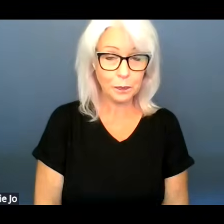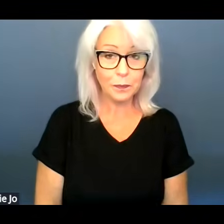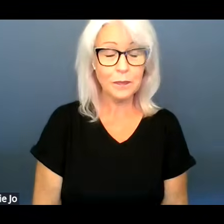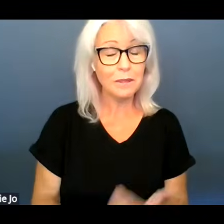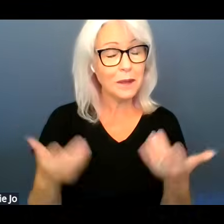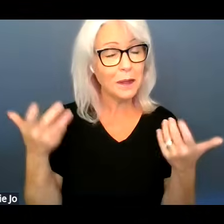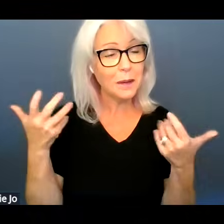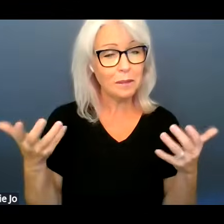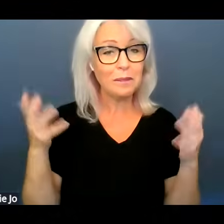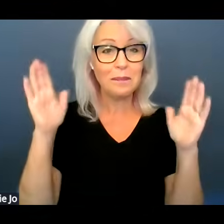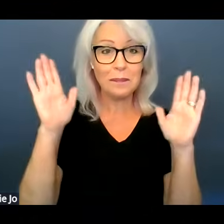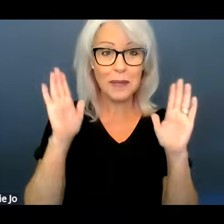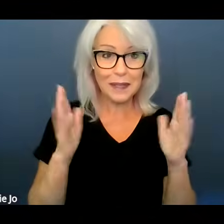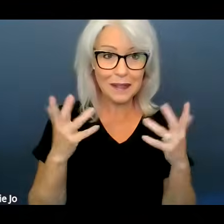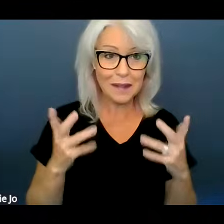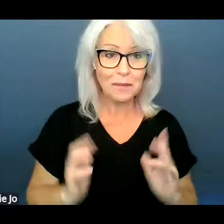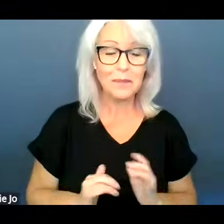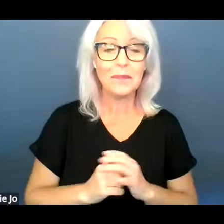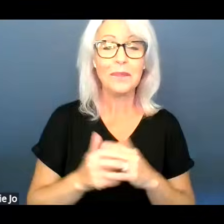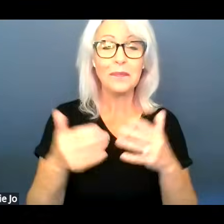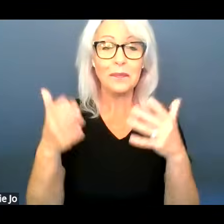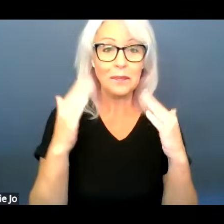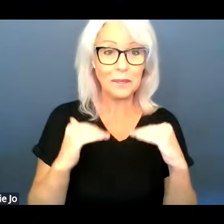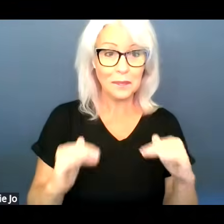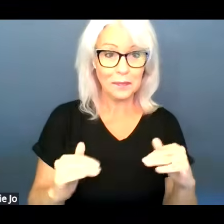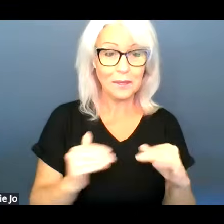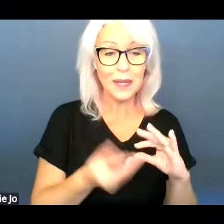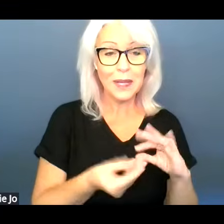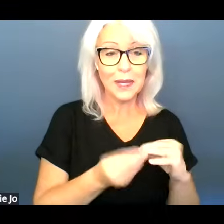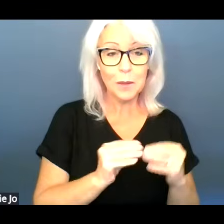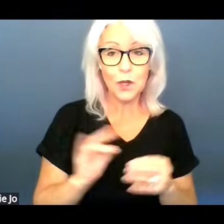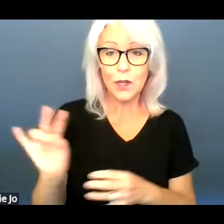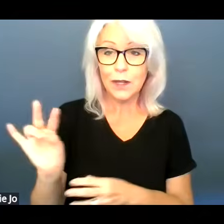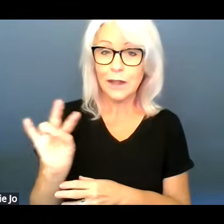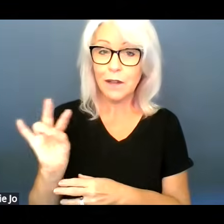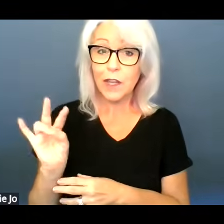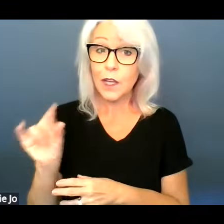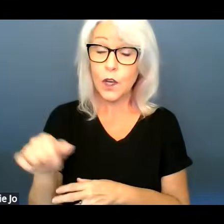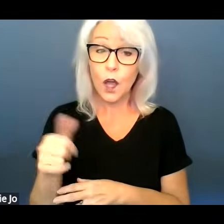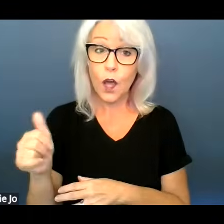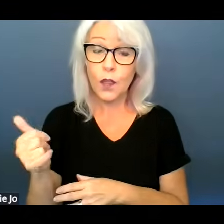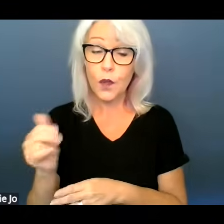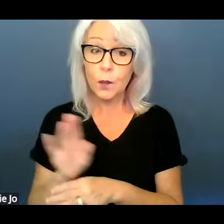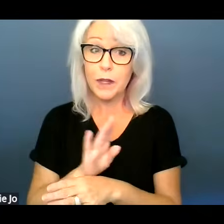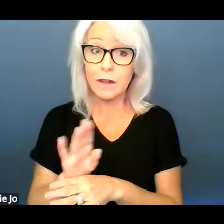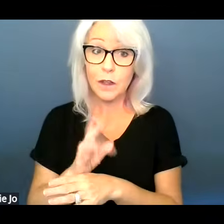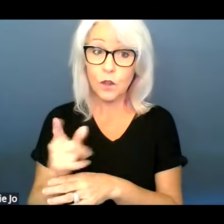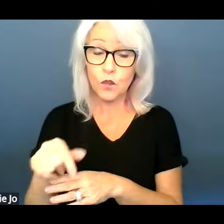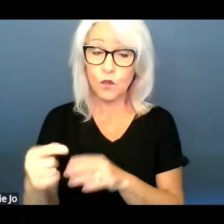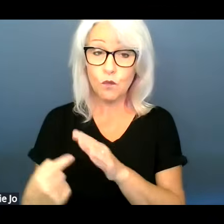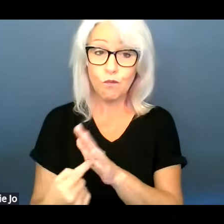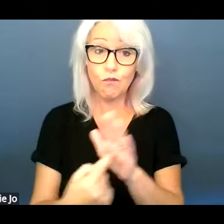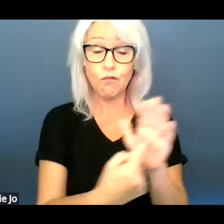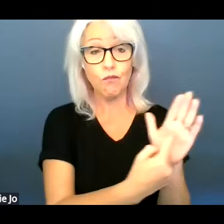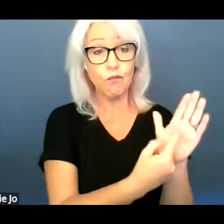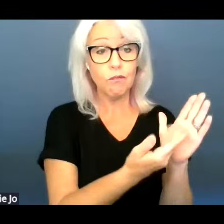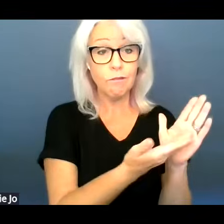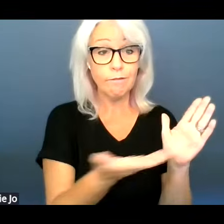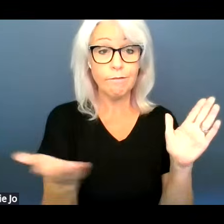Outstanding. Moving along, item number 7, is there any other business to present to the board?